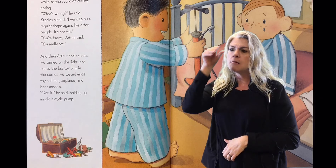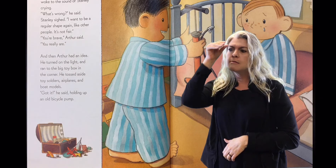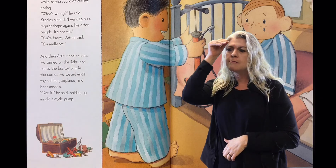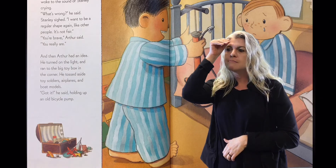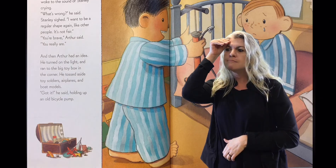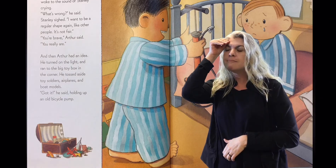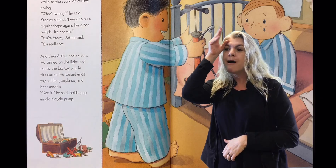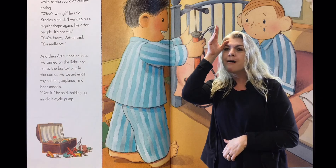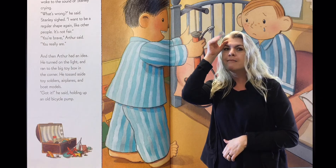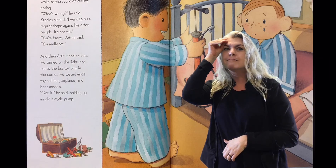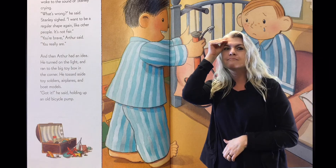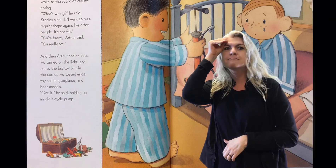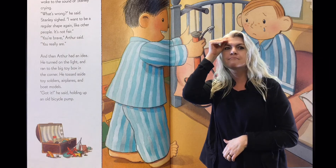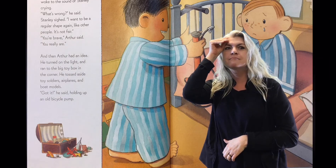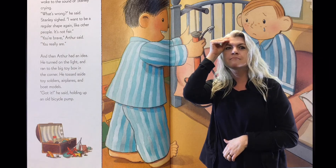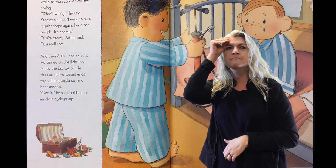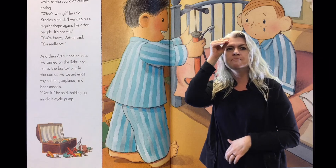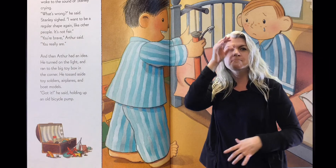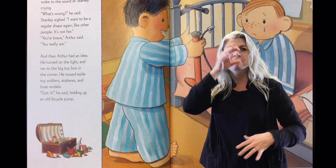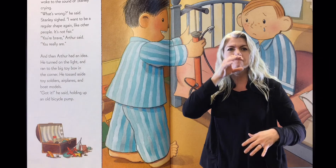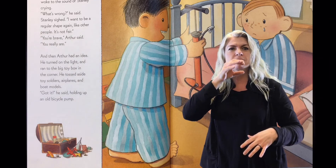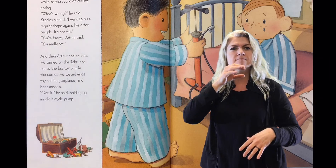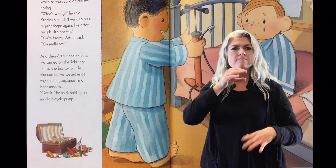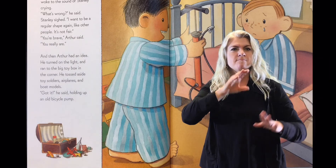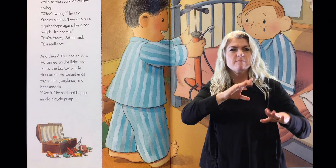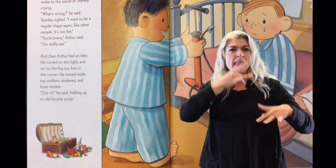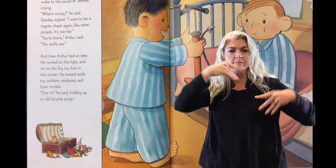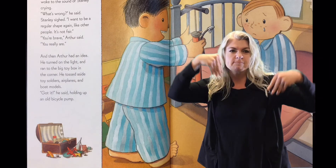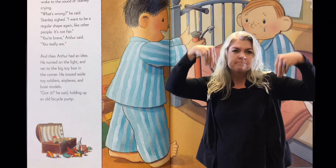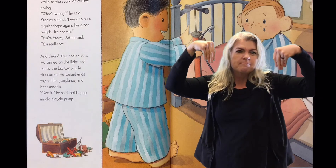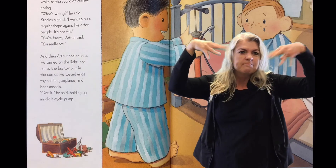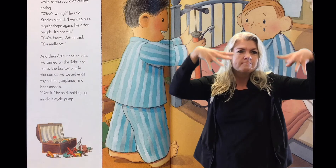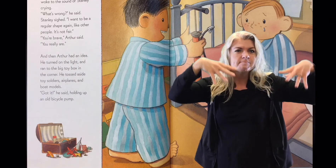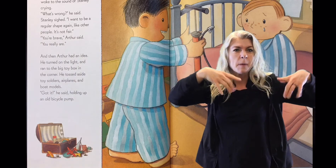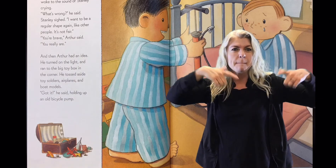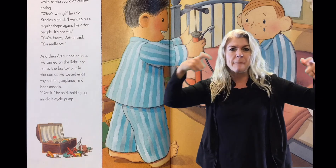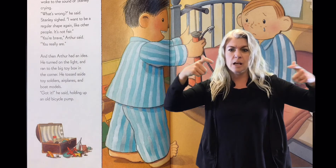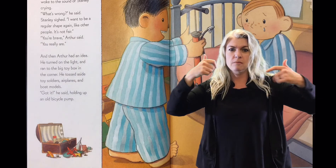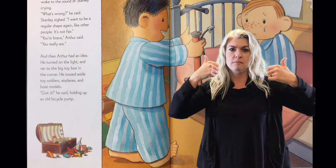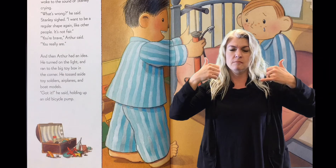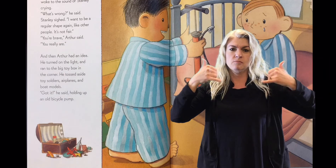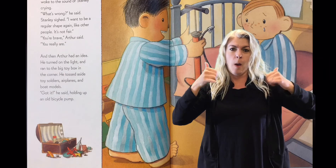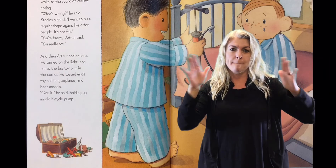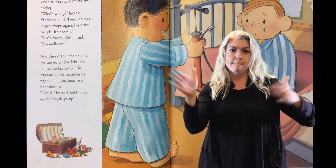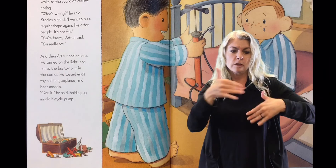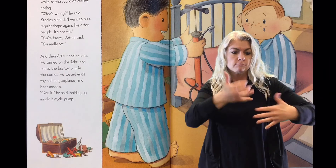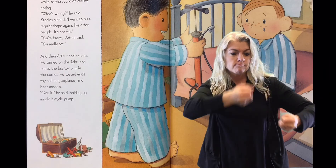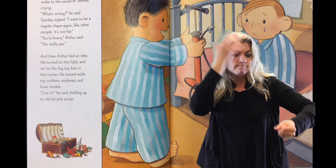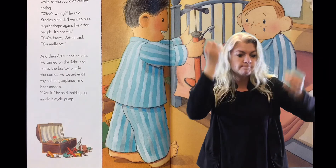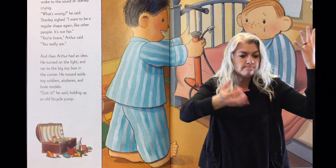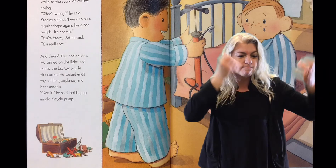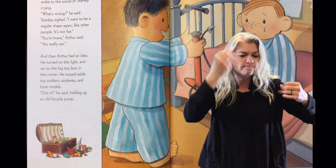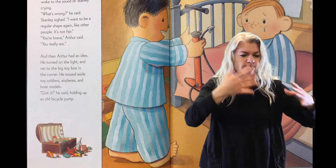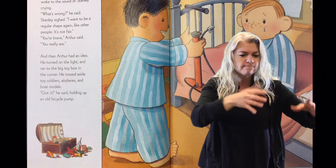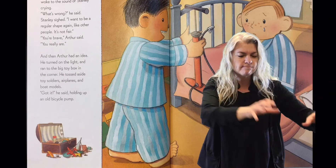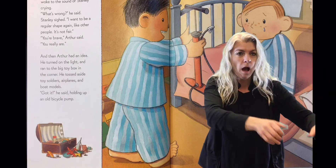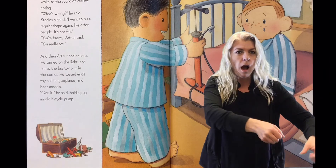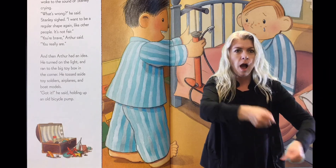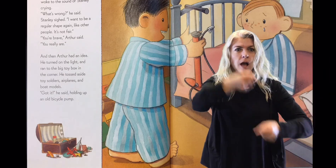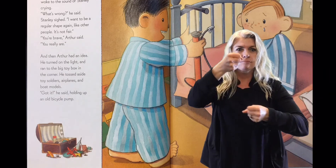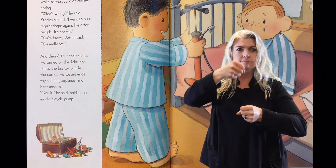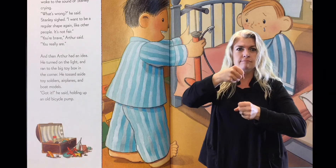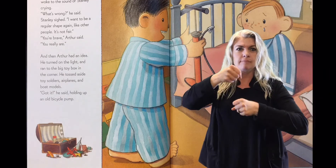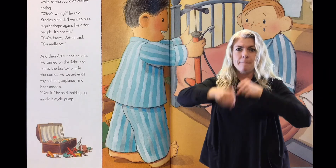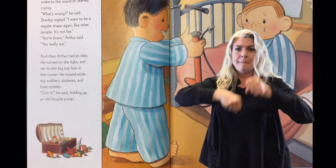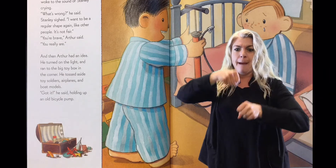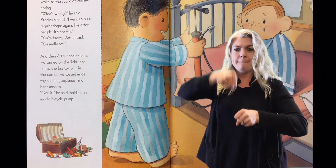He turned on the light and ran to the big toy box in the corner. He tossed aside toy soldiers, airplanes,